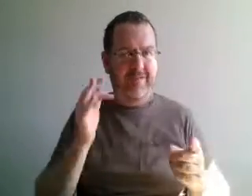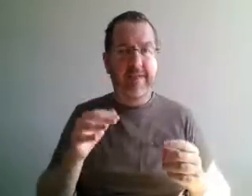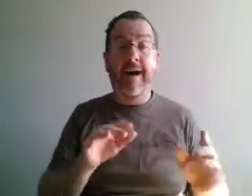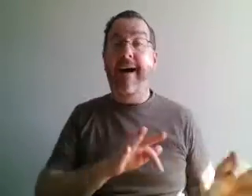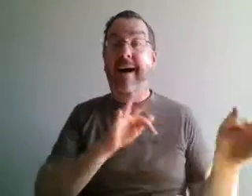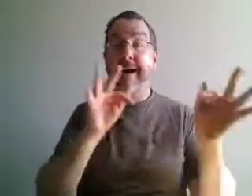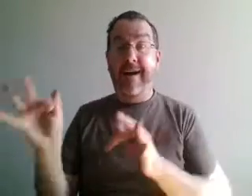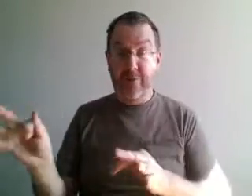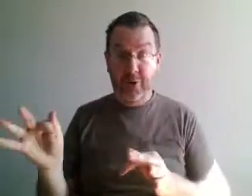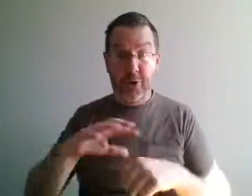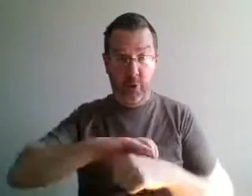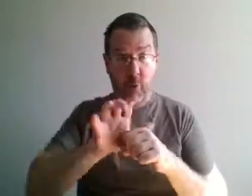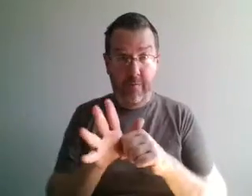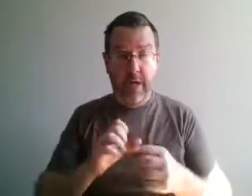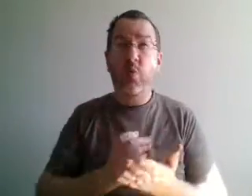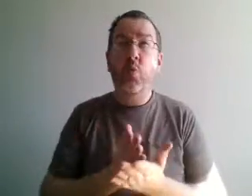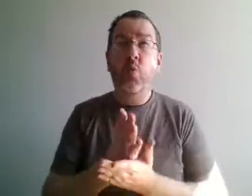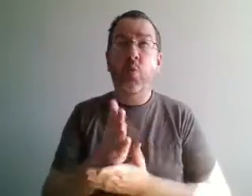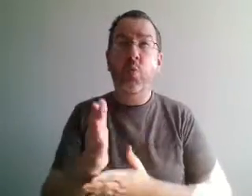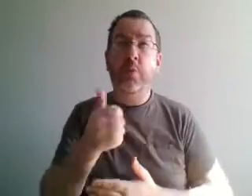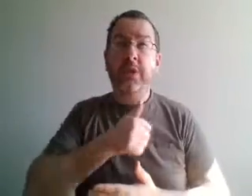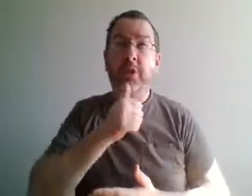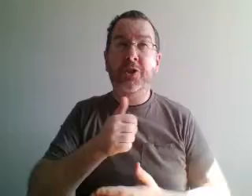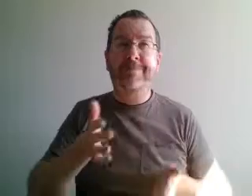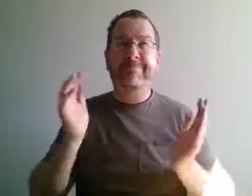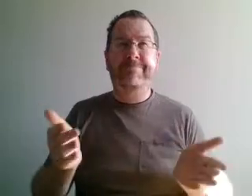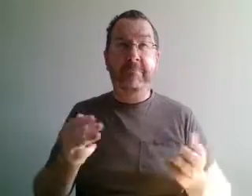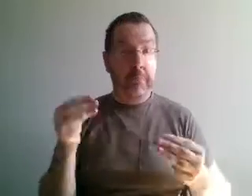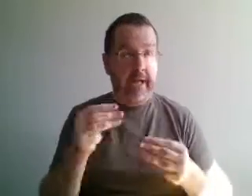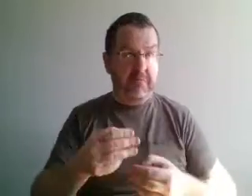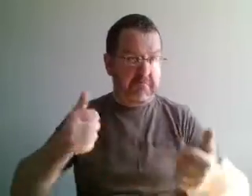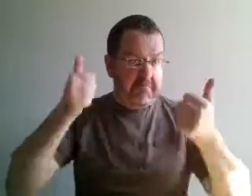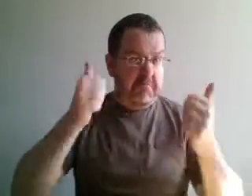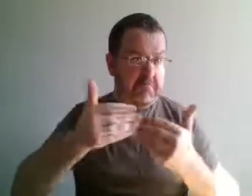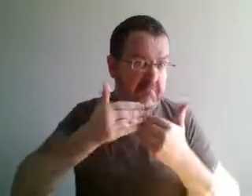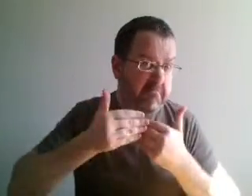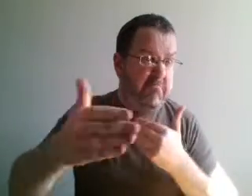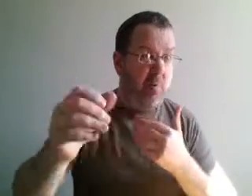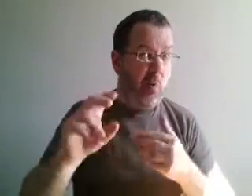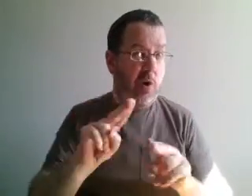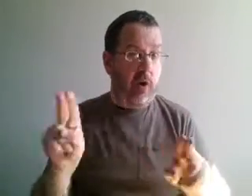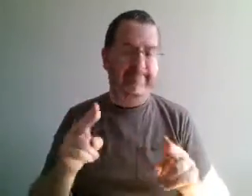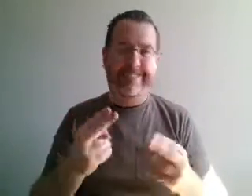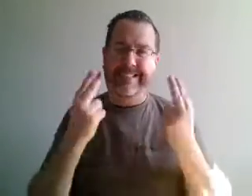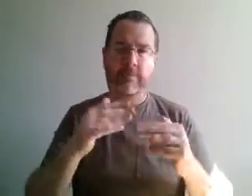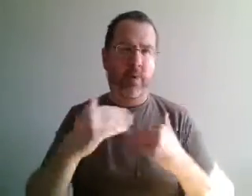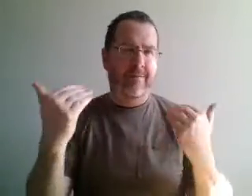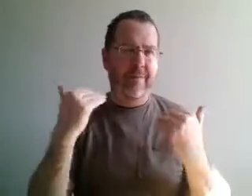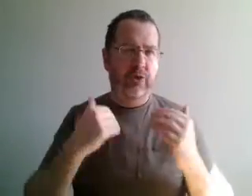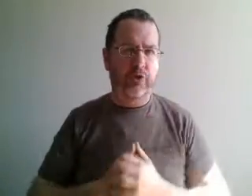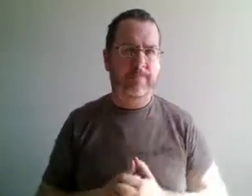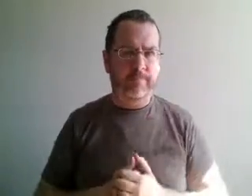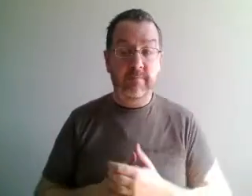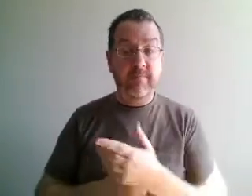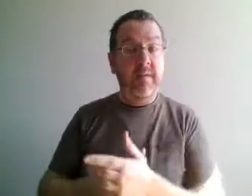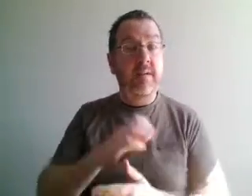an infection. Because in order to bring life back to any level of normality, we are going to need people who have recovered to be